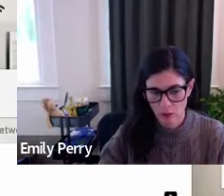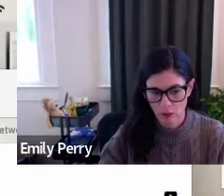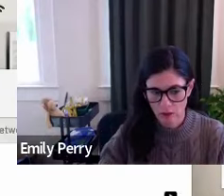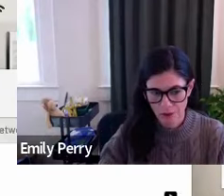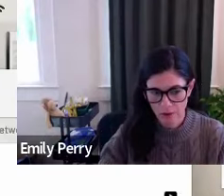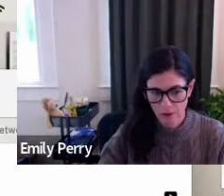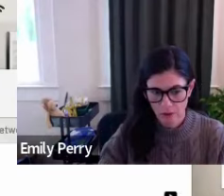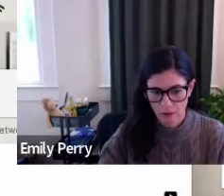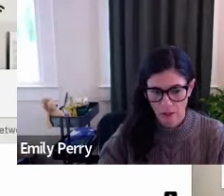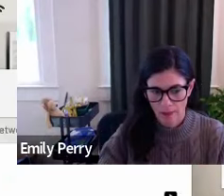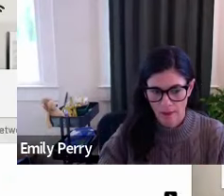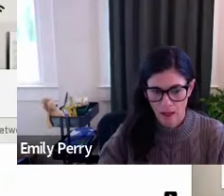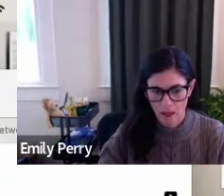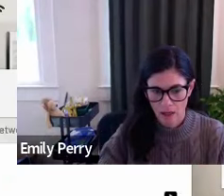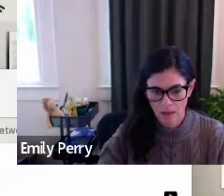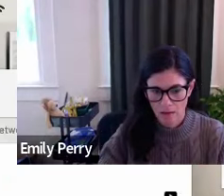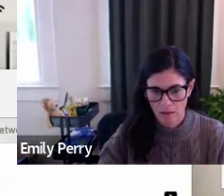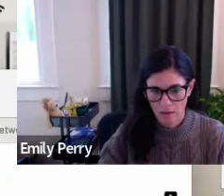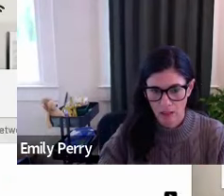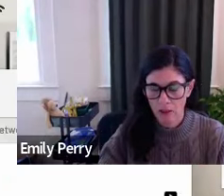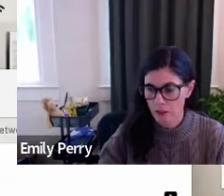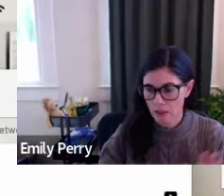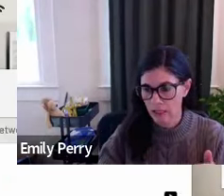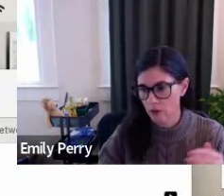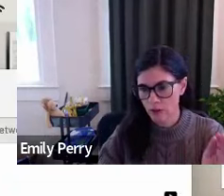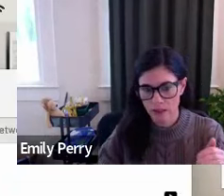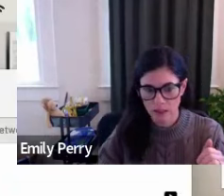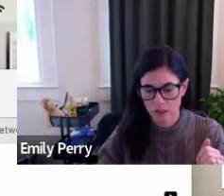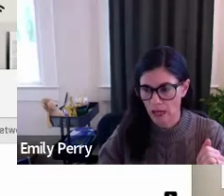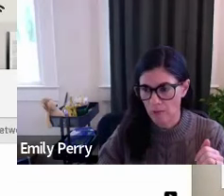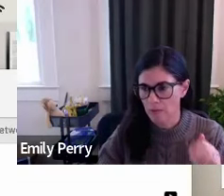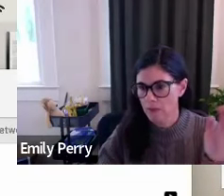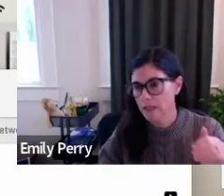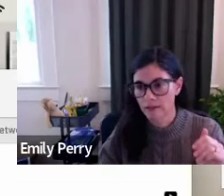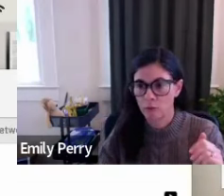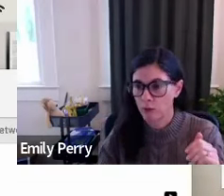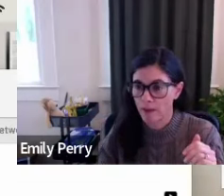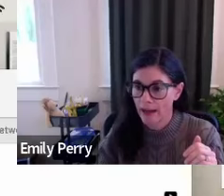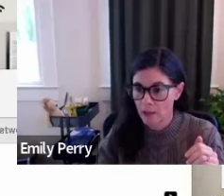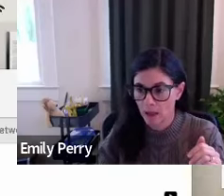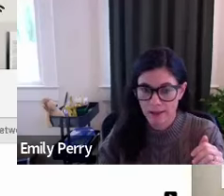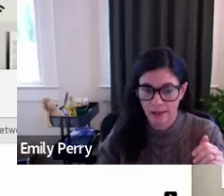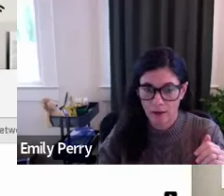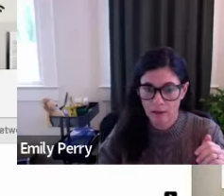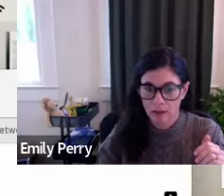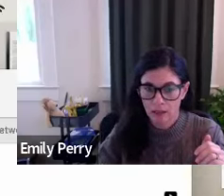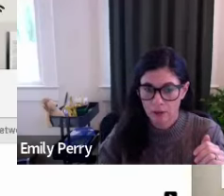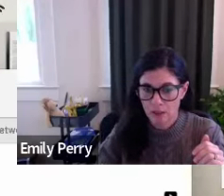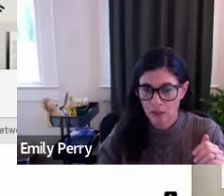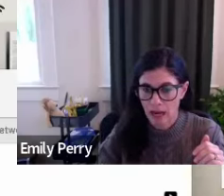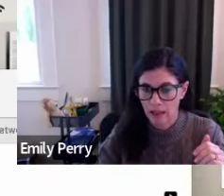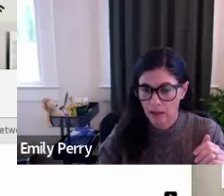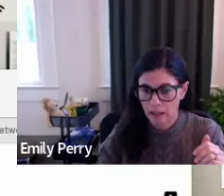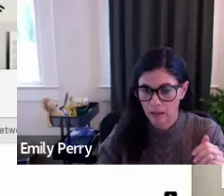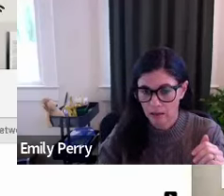and community calls. And then here's the schedule. This is the same that was on that email I sent out.